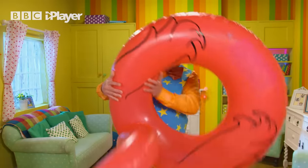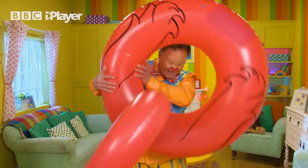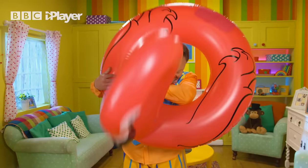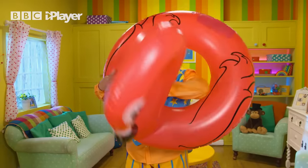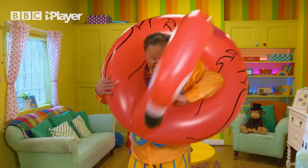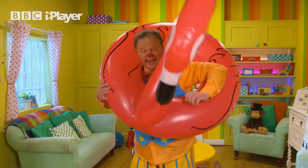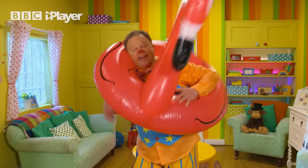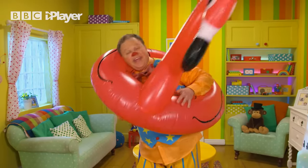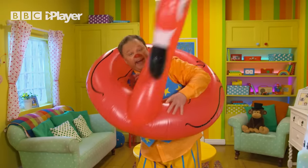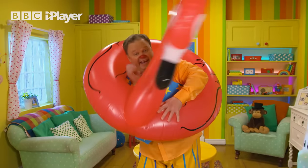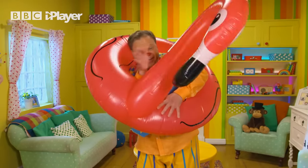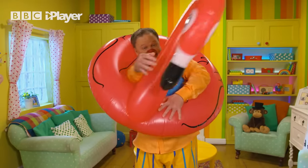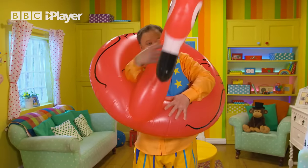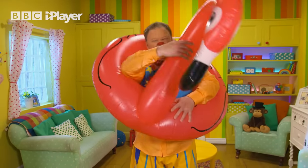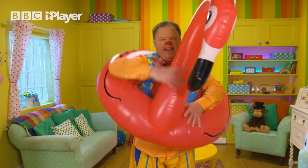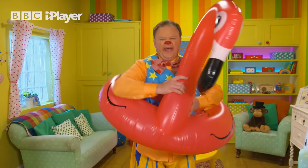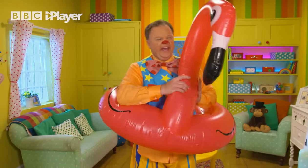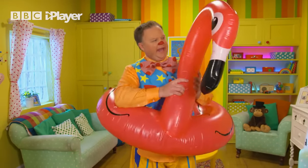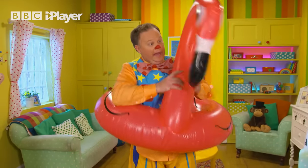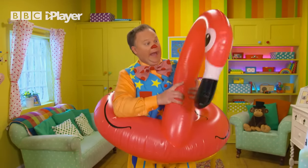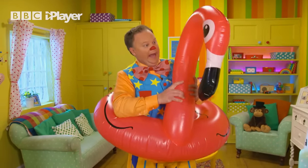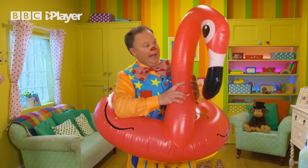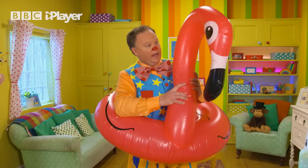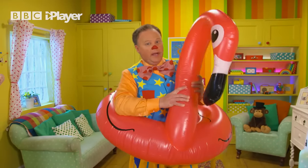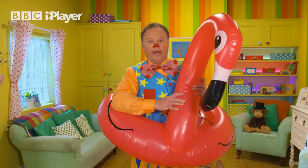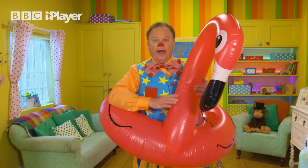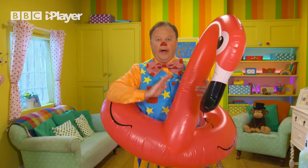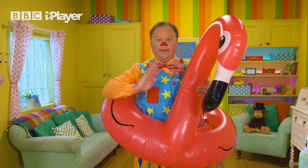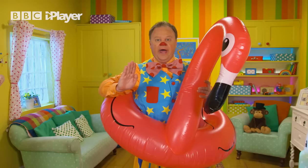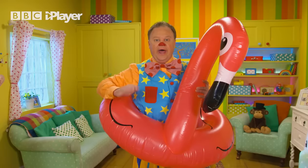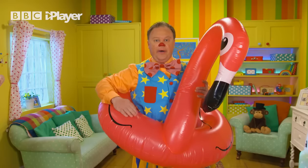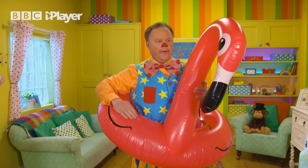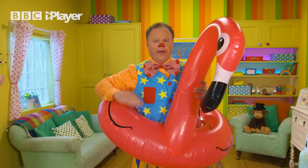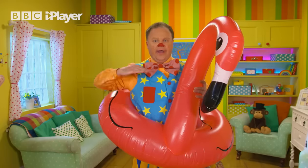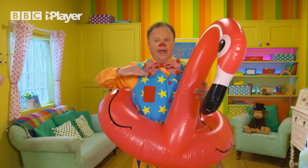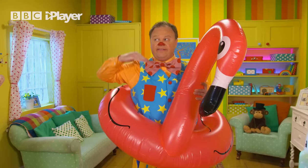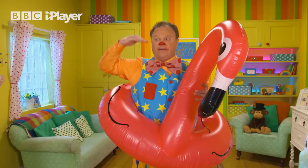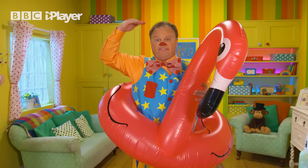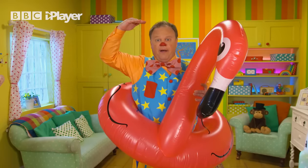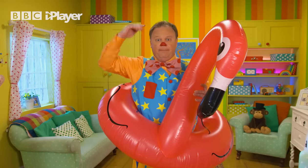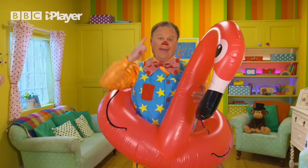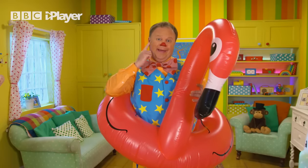Doesn't look like a boat, Mr. Tumble. Oh no! It's a flamingo!